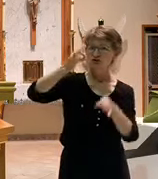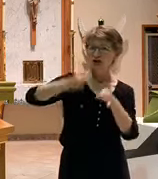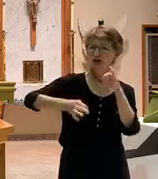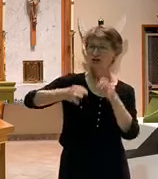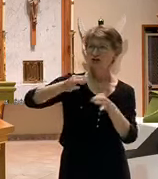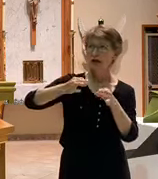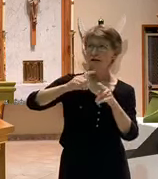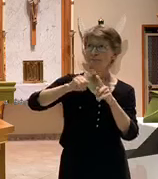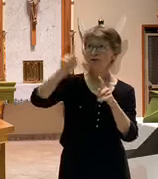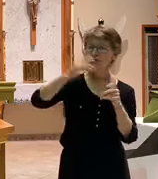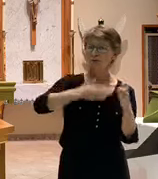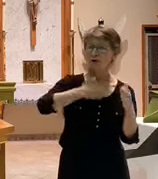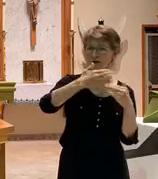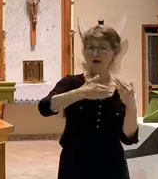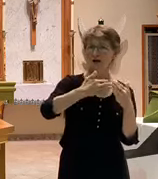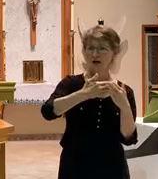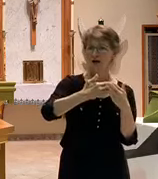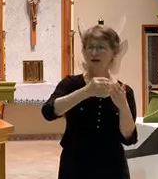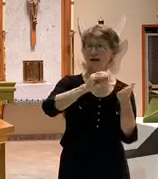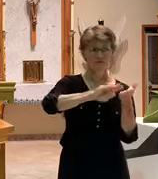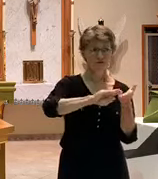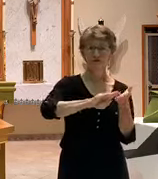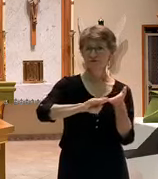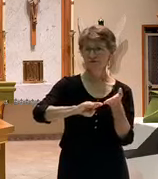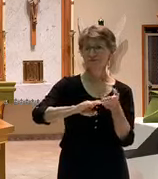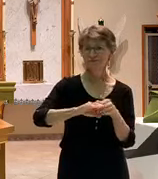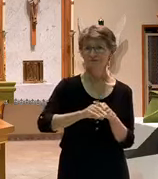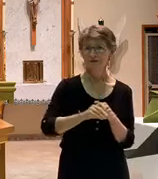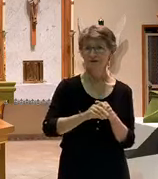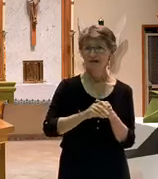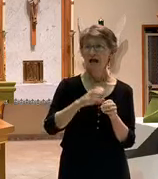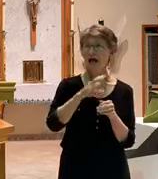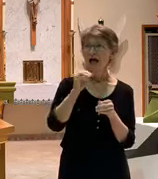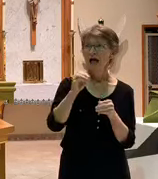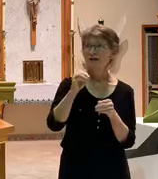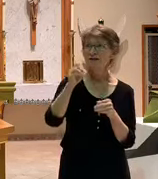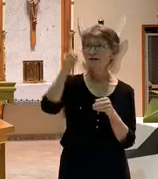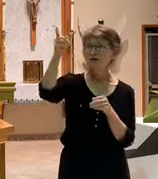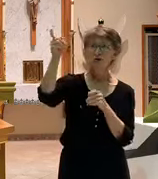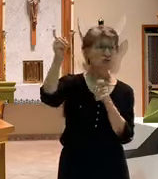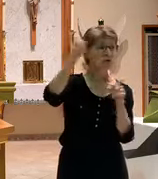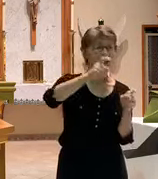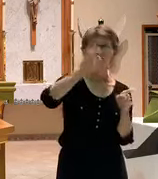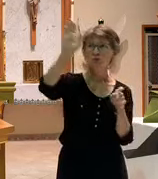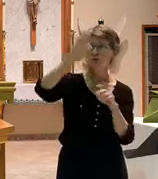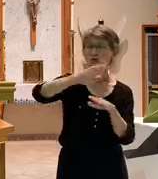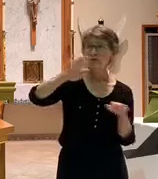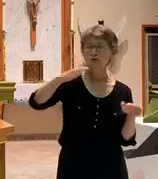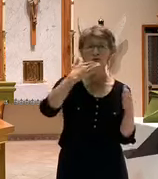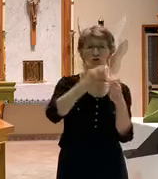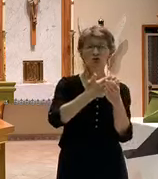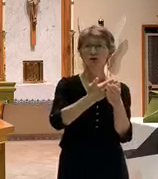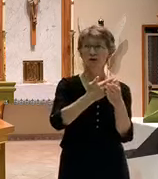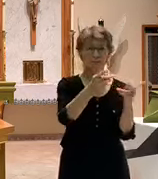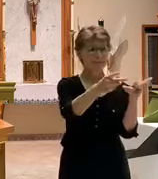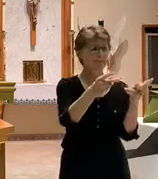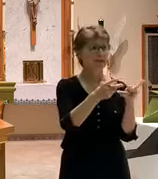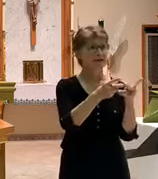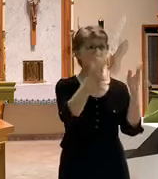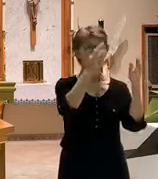us. And later it says, you gave your children good ground for hope, that you would